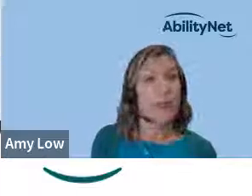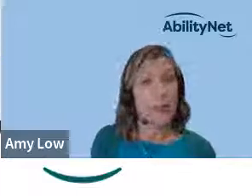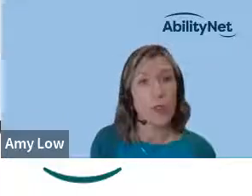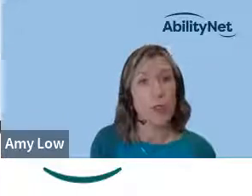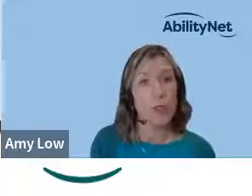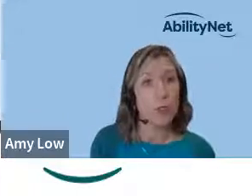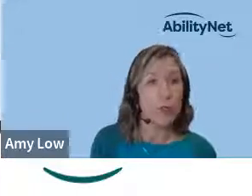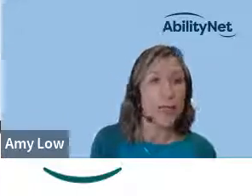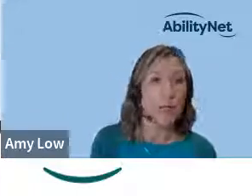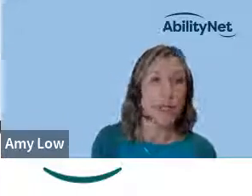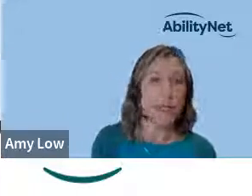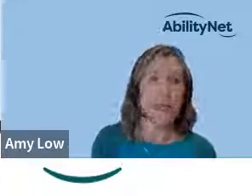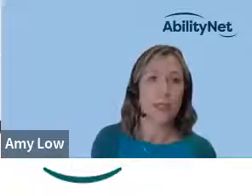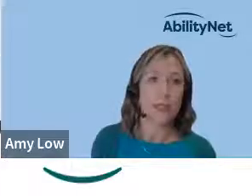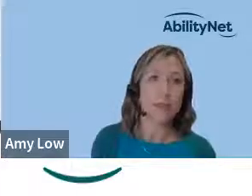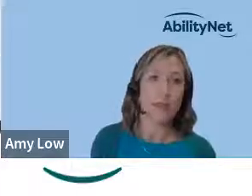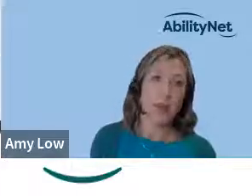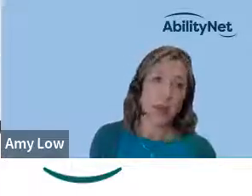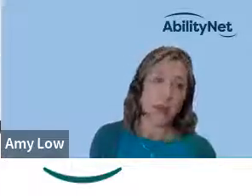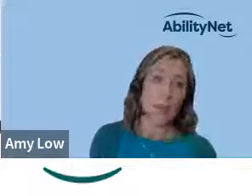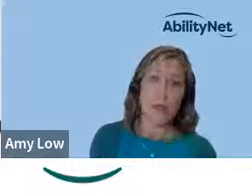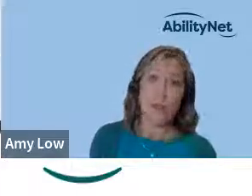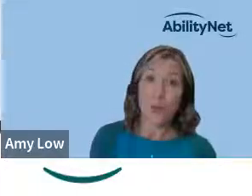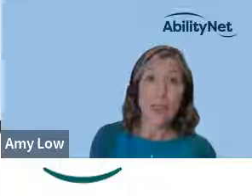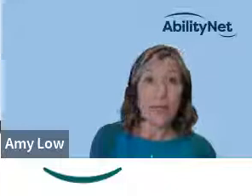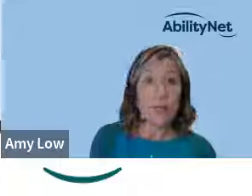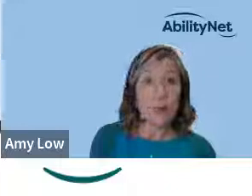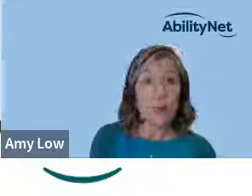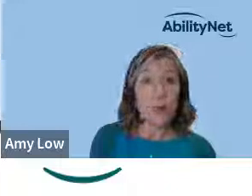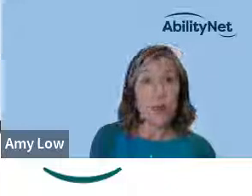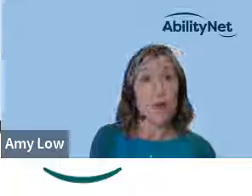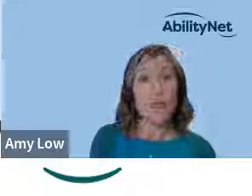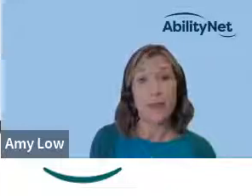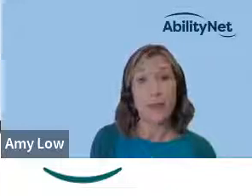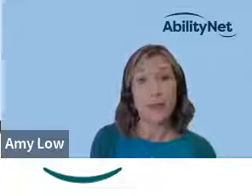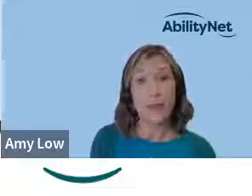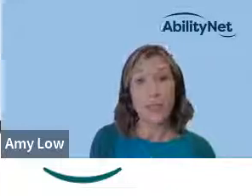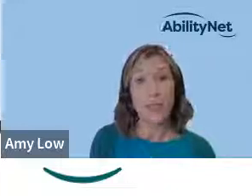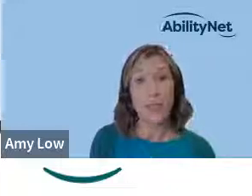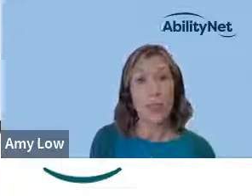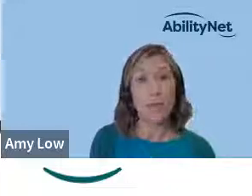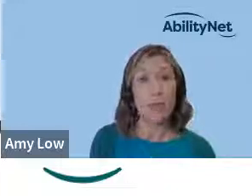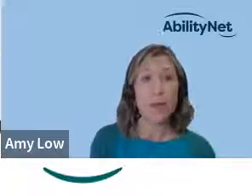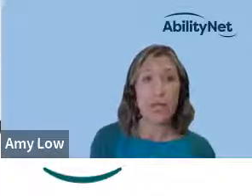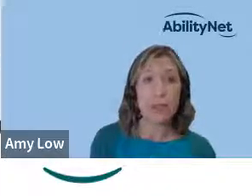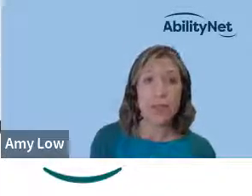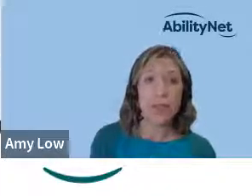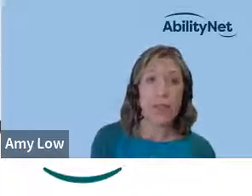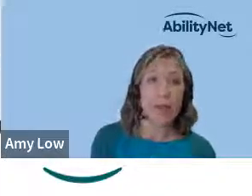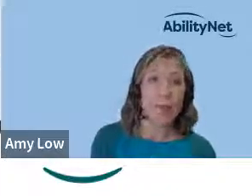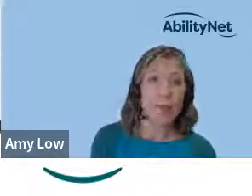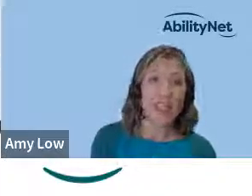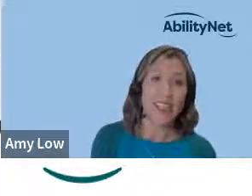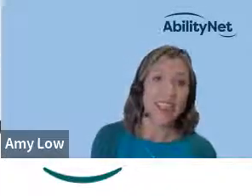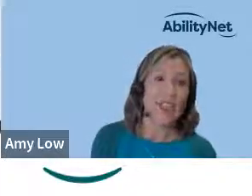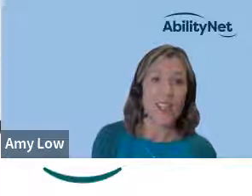towards this vision via a range of activities. We support individuals to harness technology to achieve their objectives